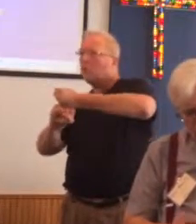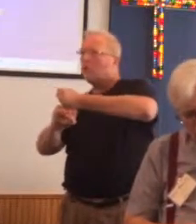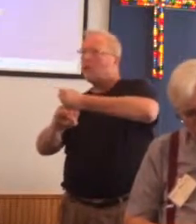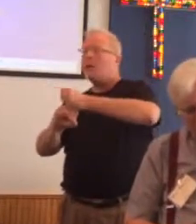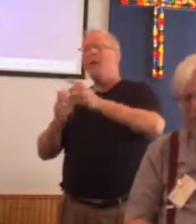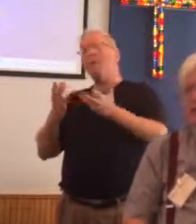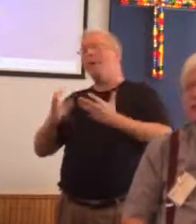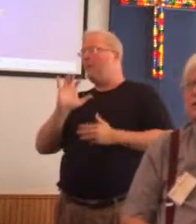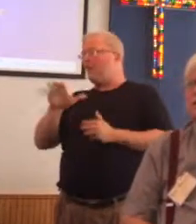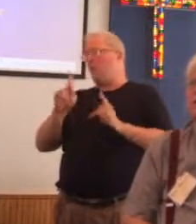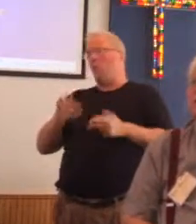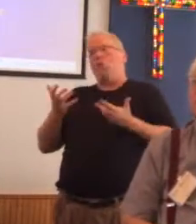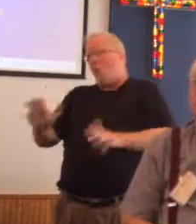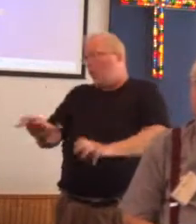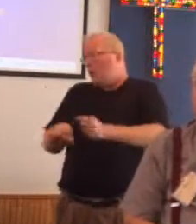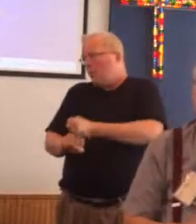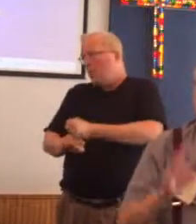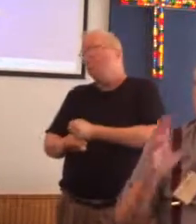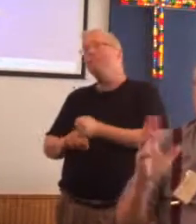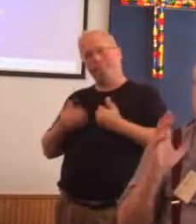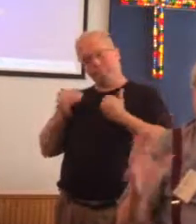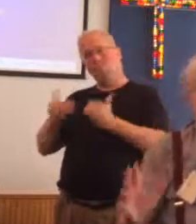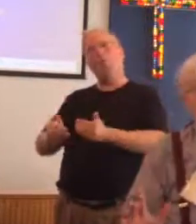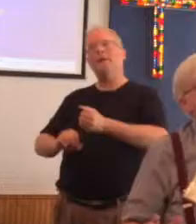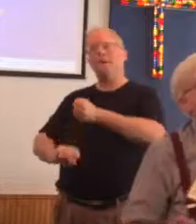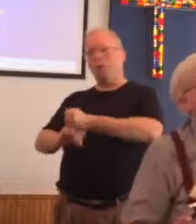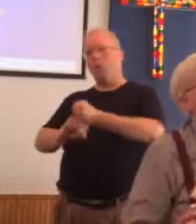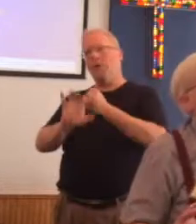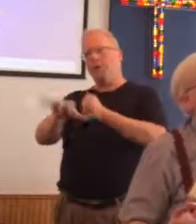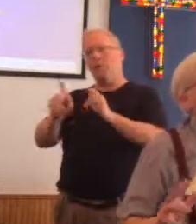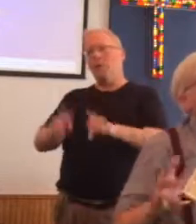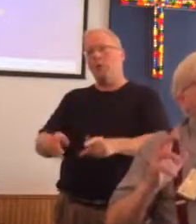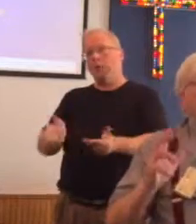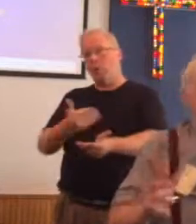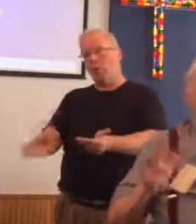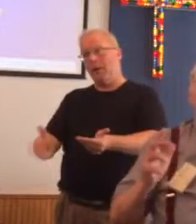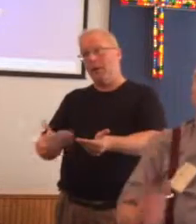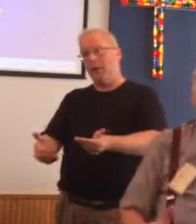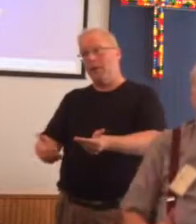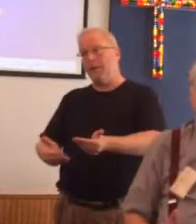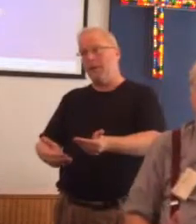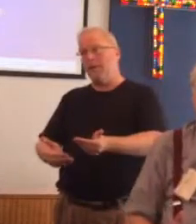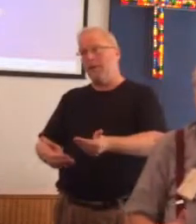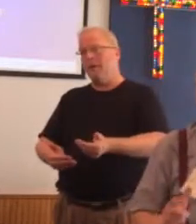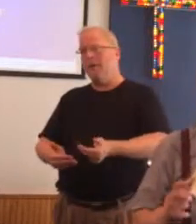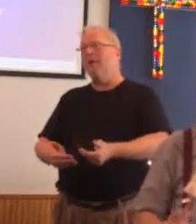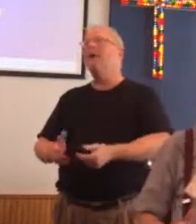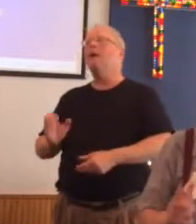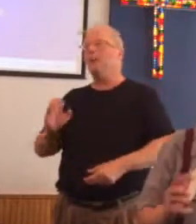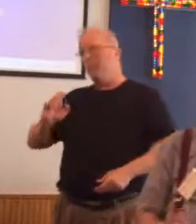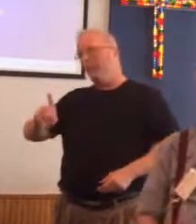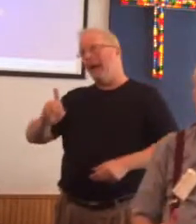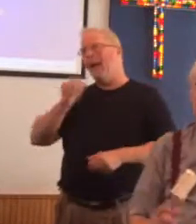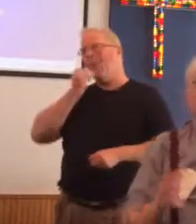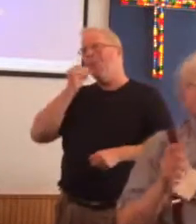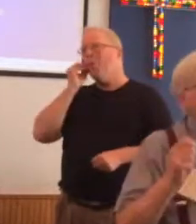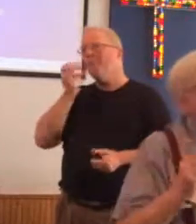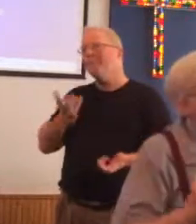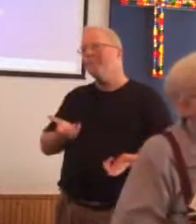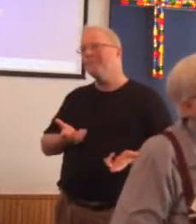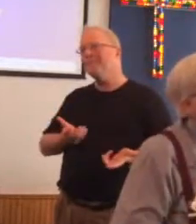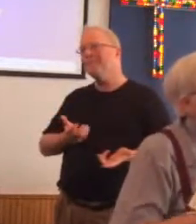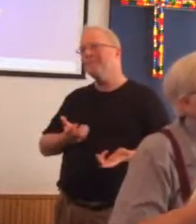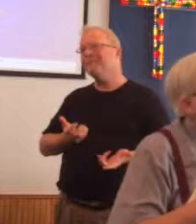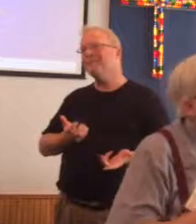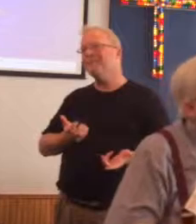So, for us, the story is about what we do when we find ourselves